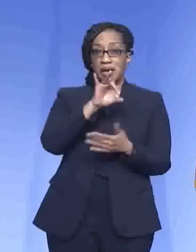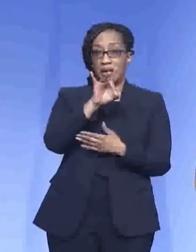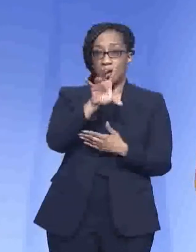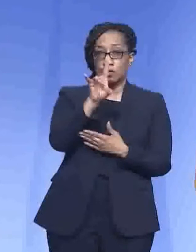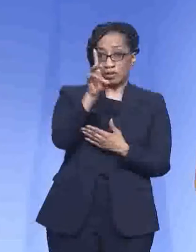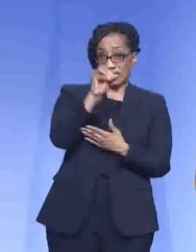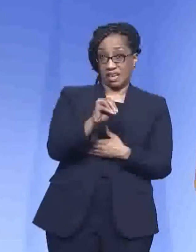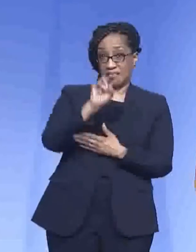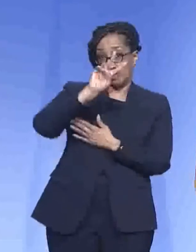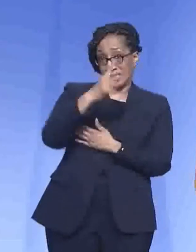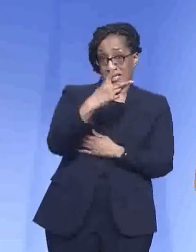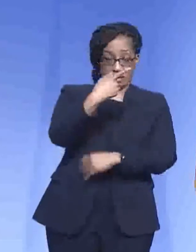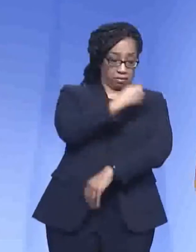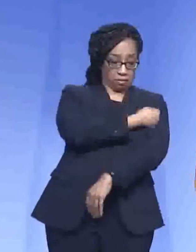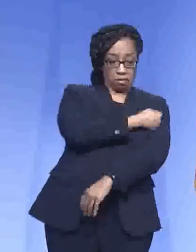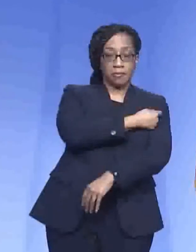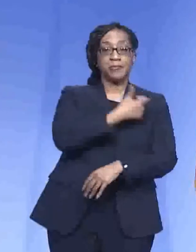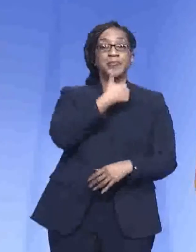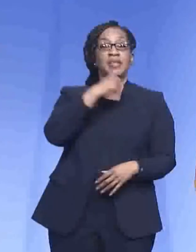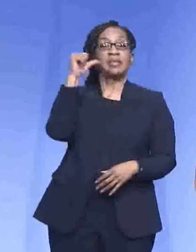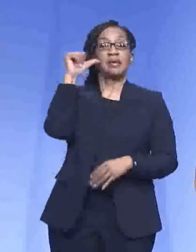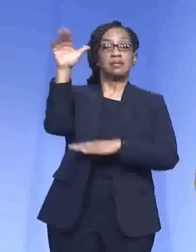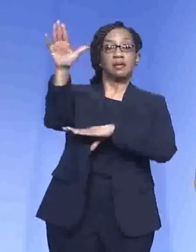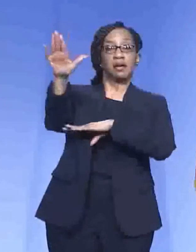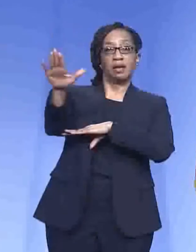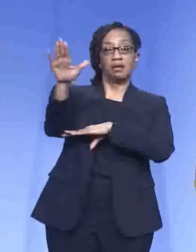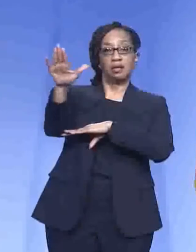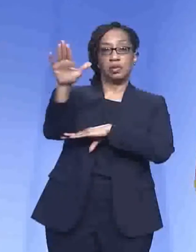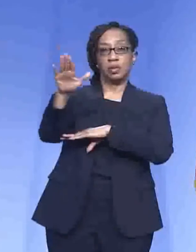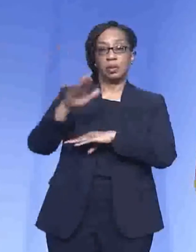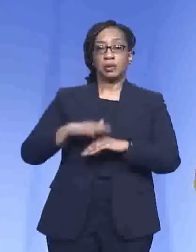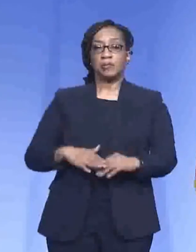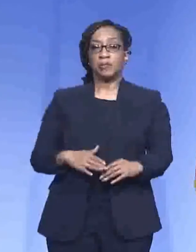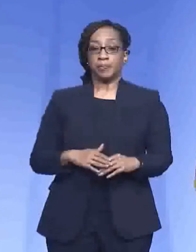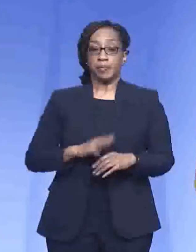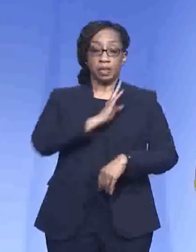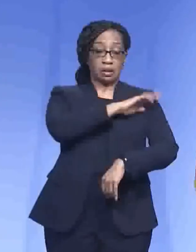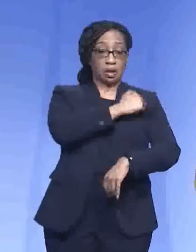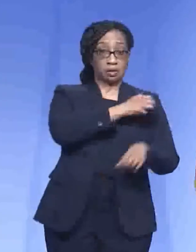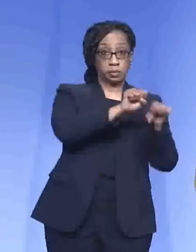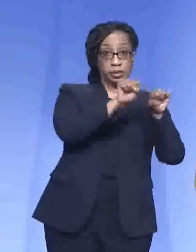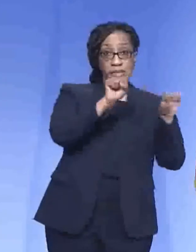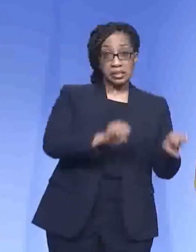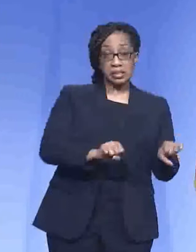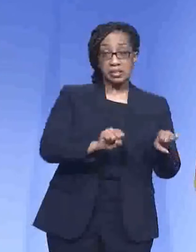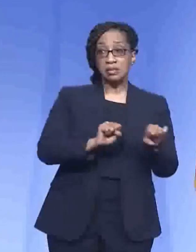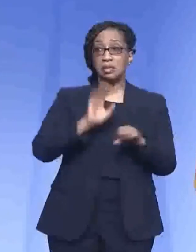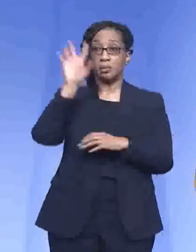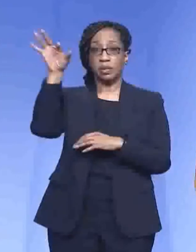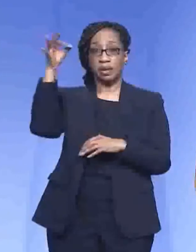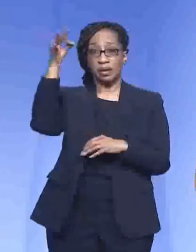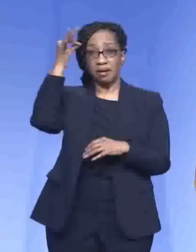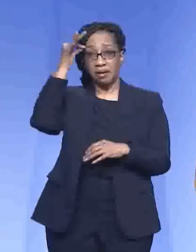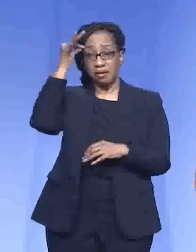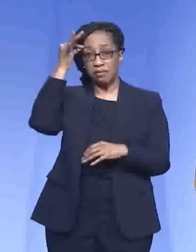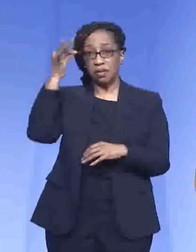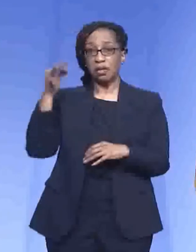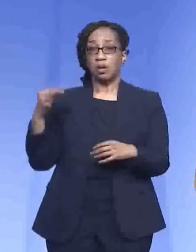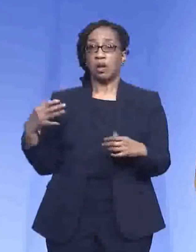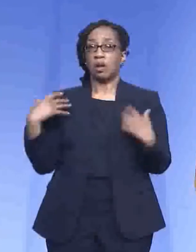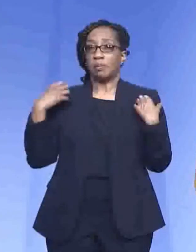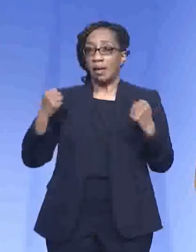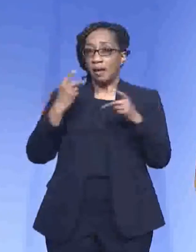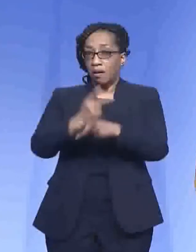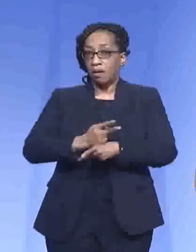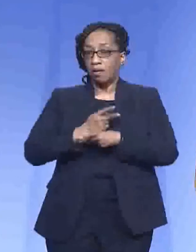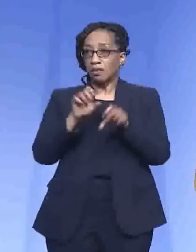second doses. Yesterday afternoon, a collaboration of the hospital systems, all of the federally qualified healthcare clinics,